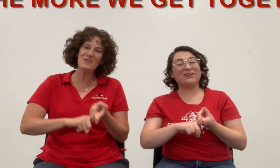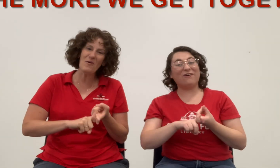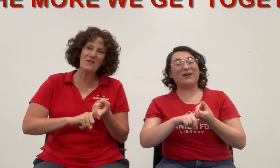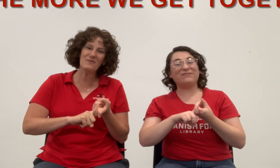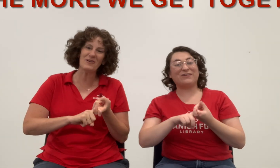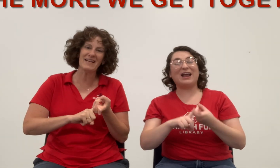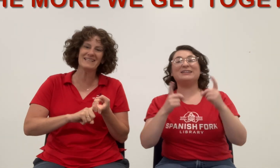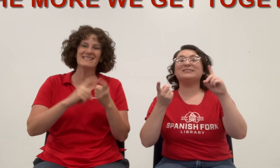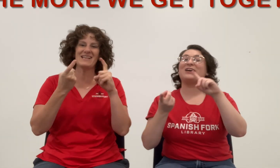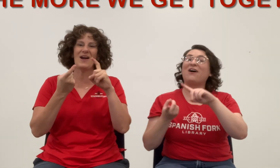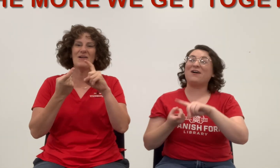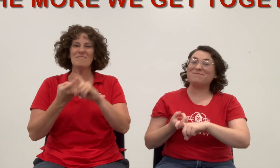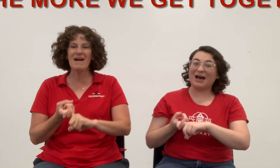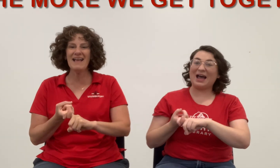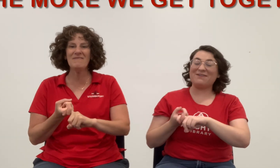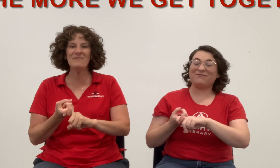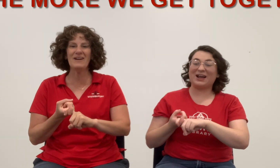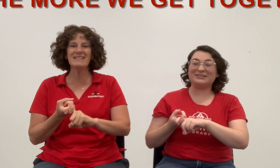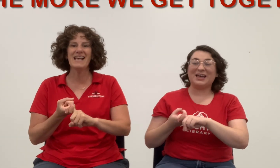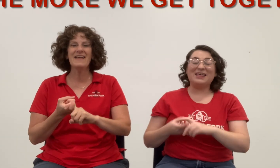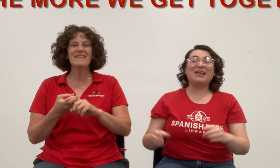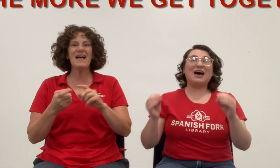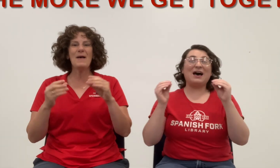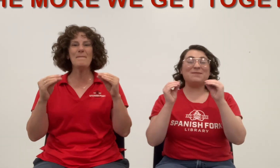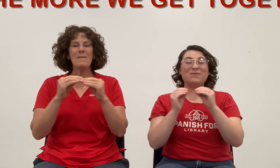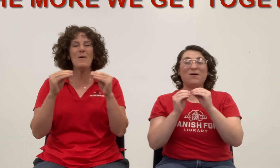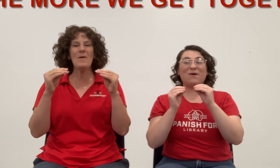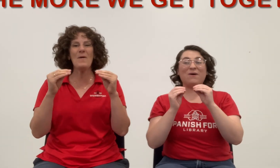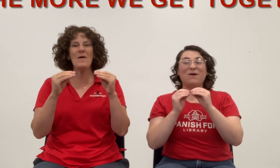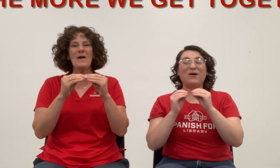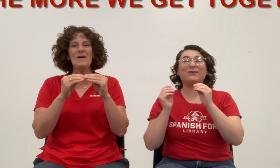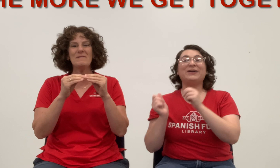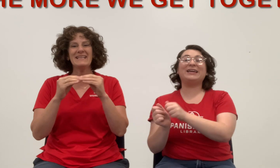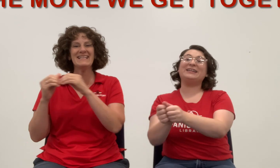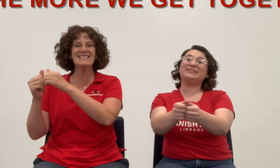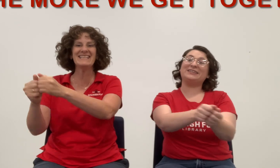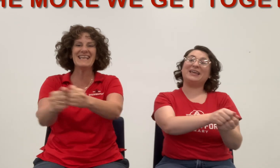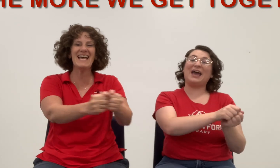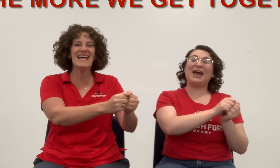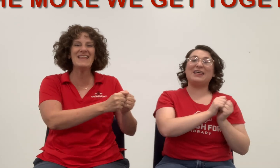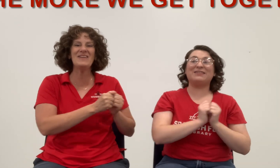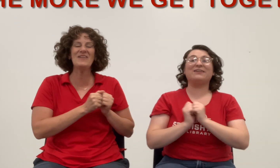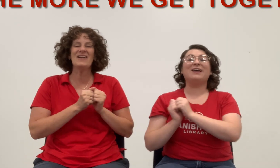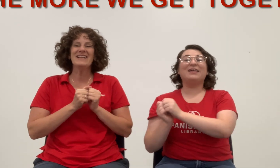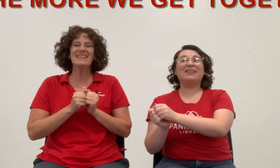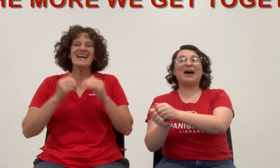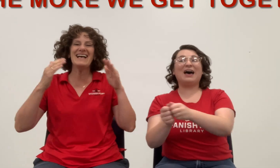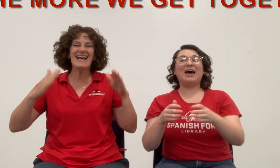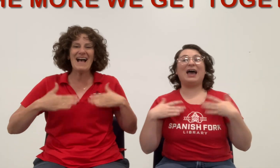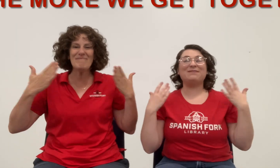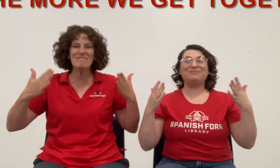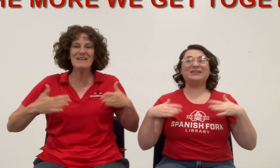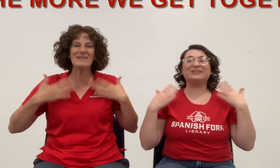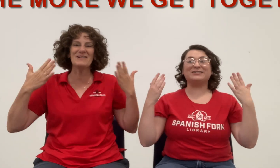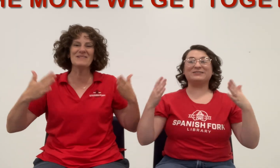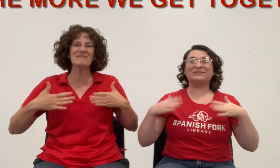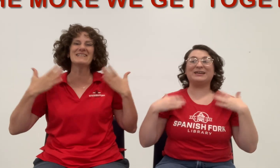your friends are my friends. The more we get together, the happier we'll